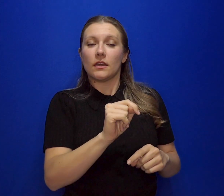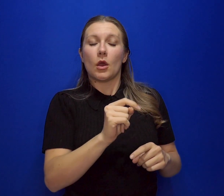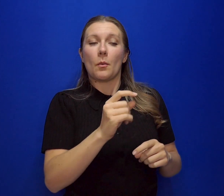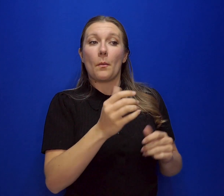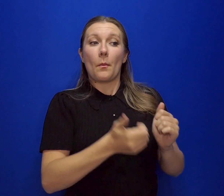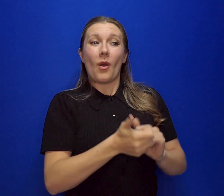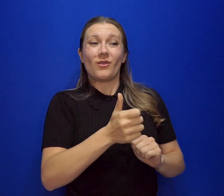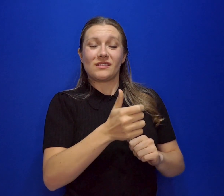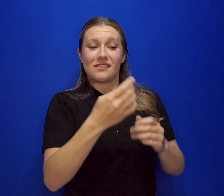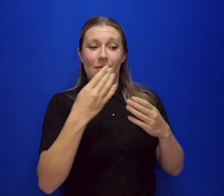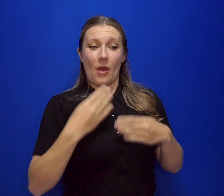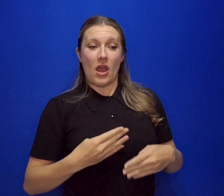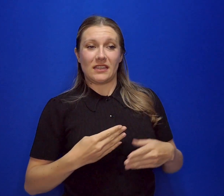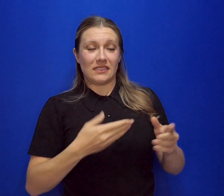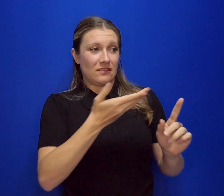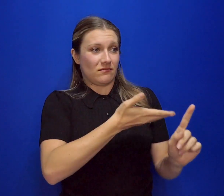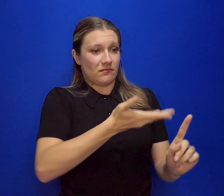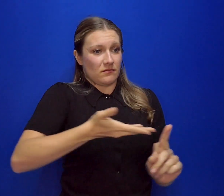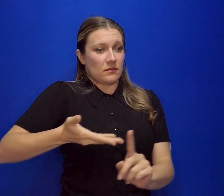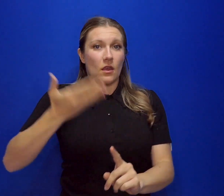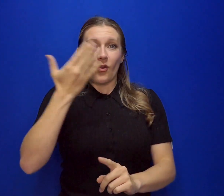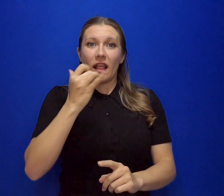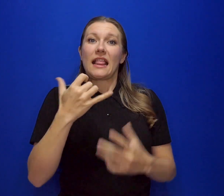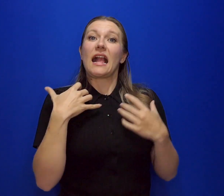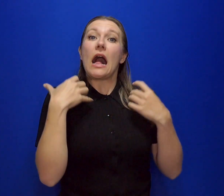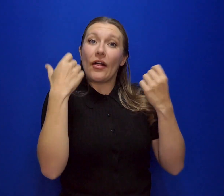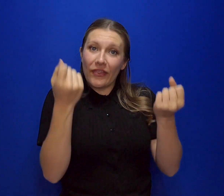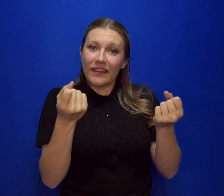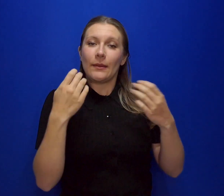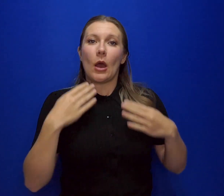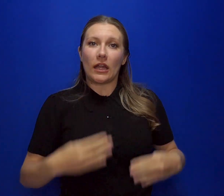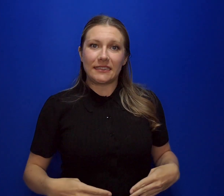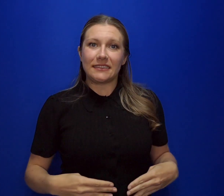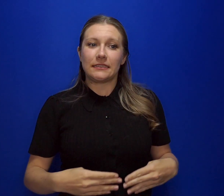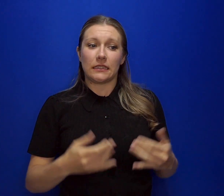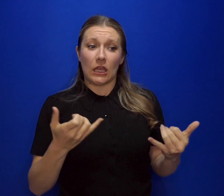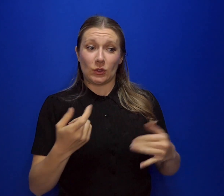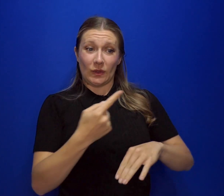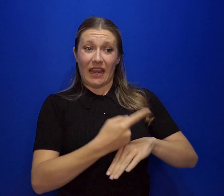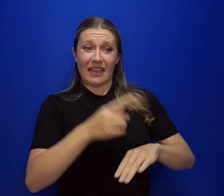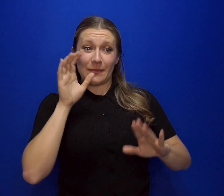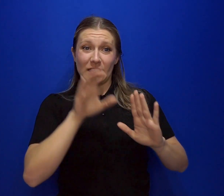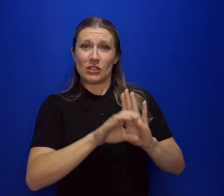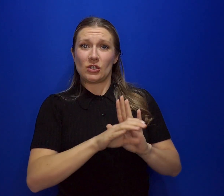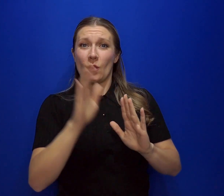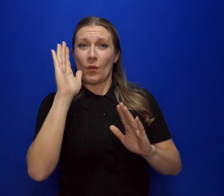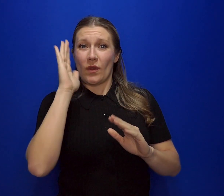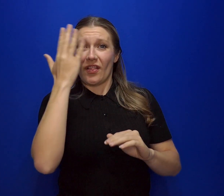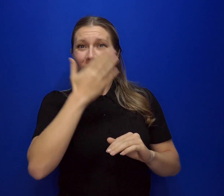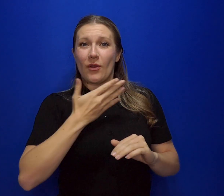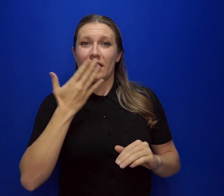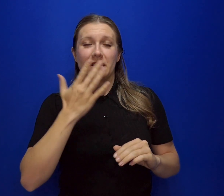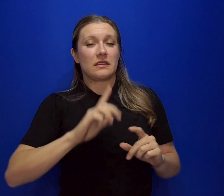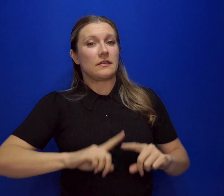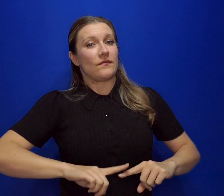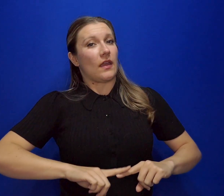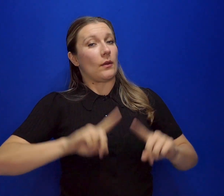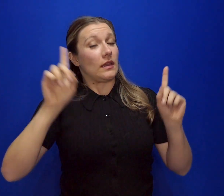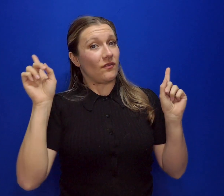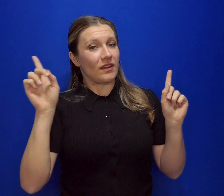of the bodies look like healthy bodies. Yeah. Today's pictures would look very different.